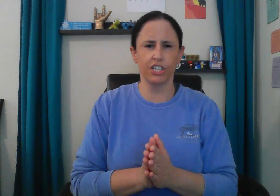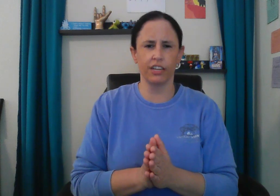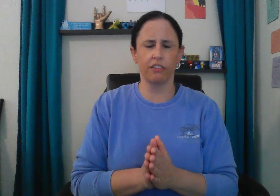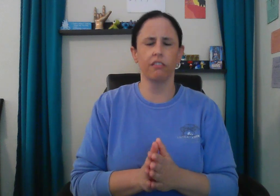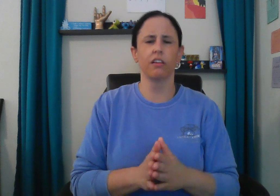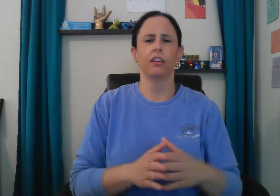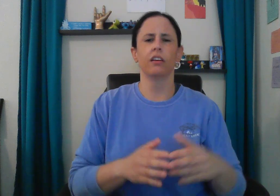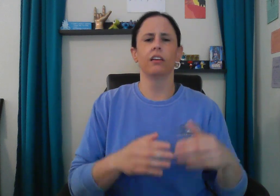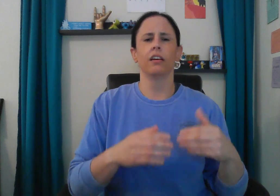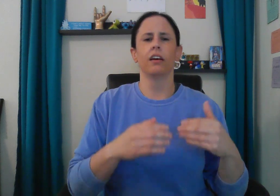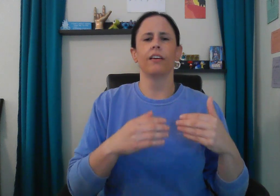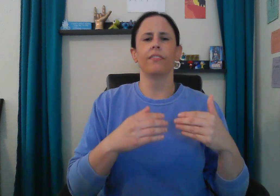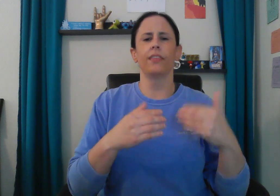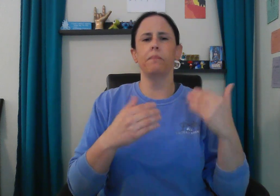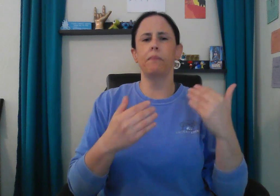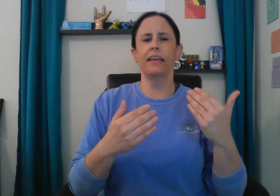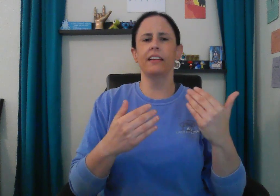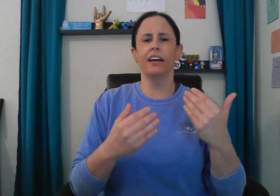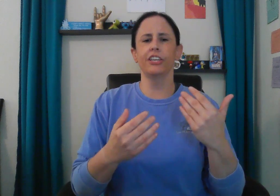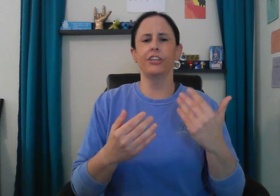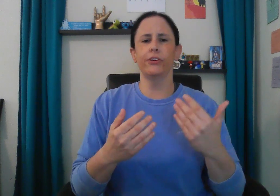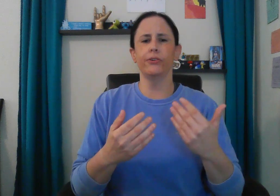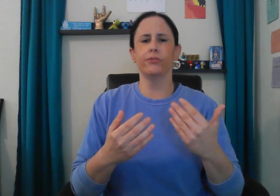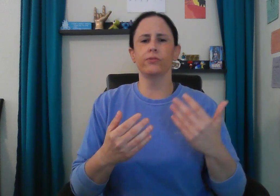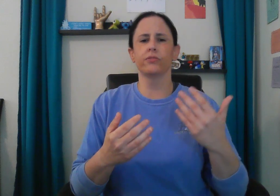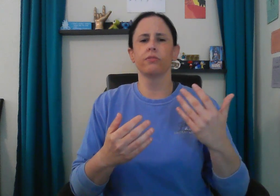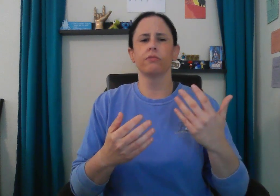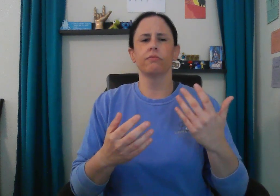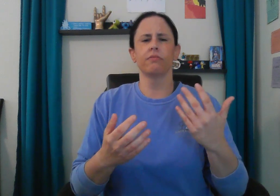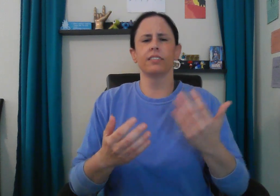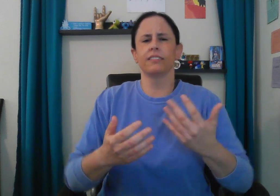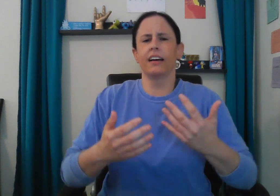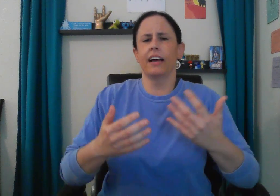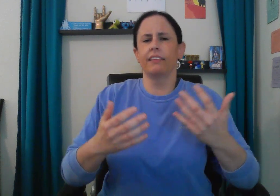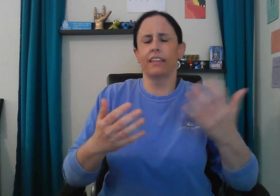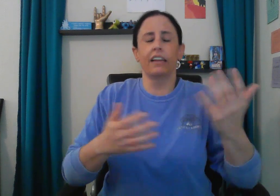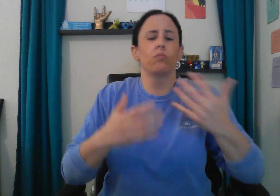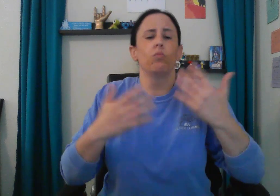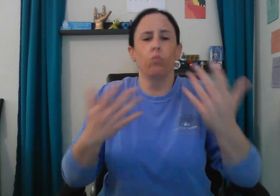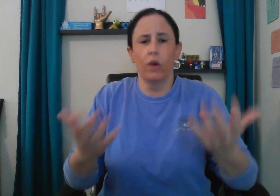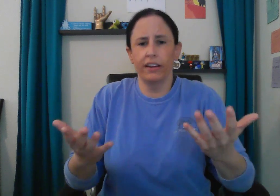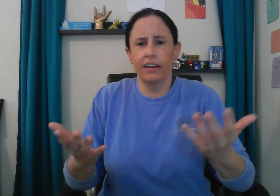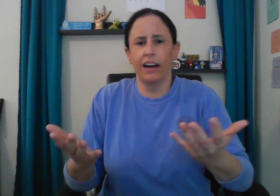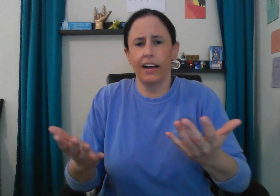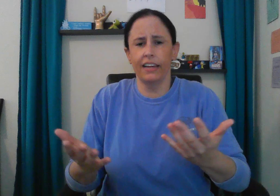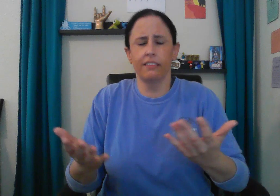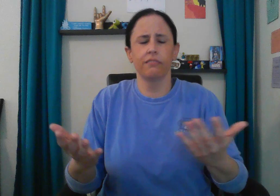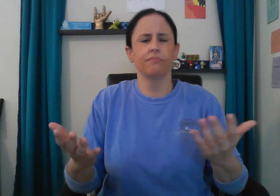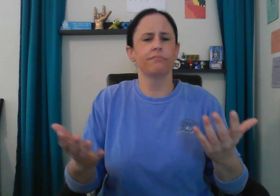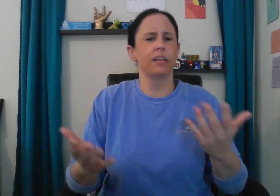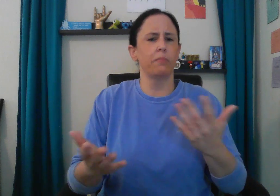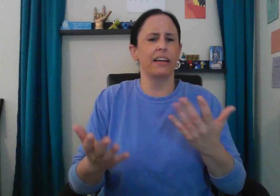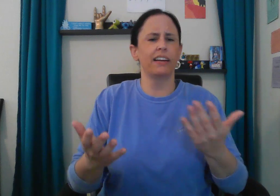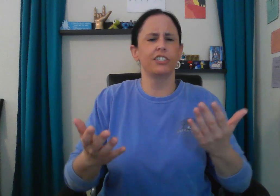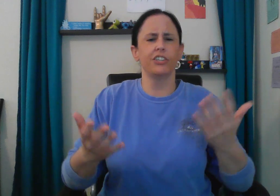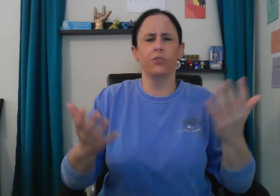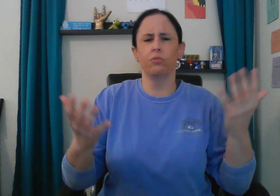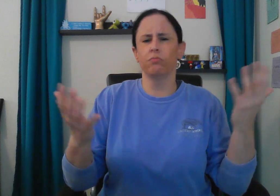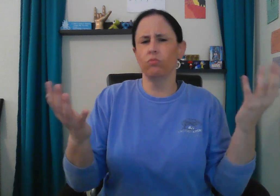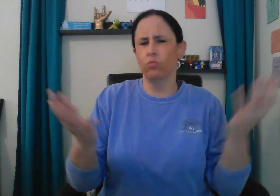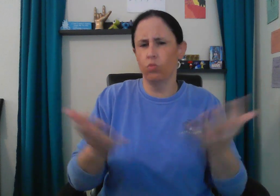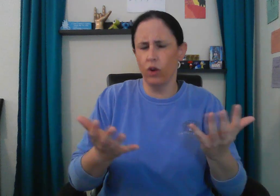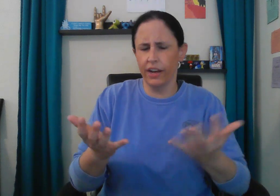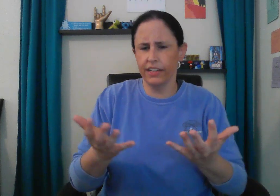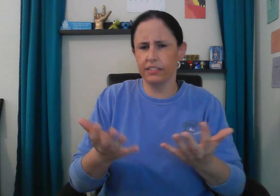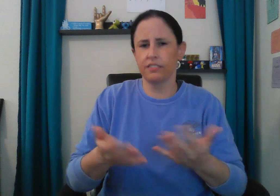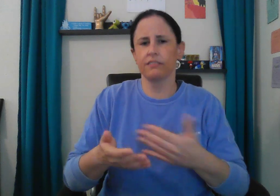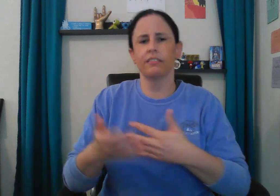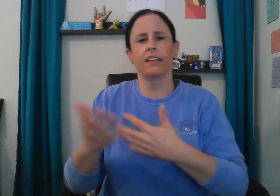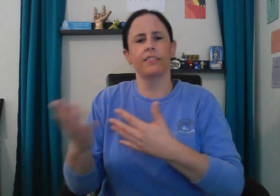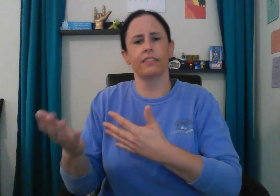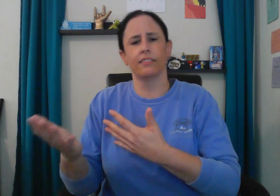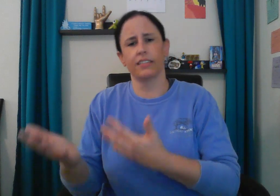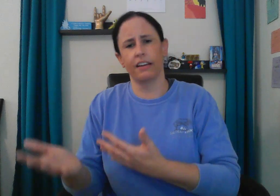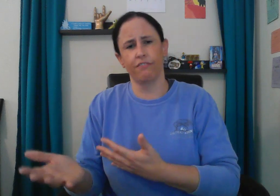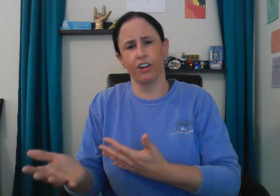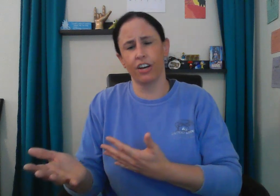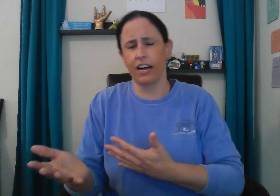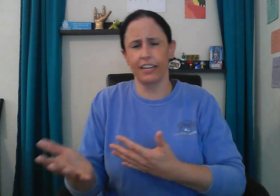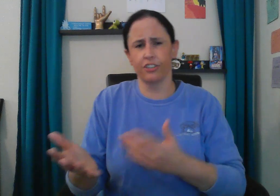question, they may not use the sign like what kind. They might not do what and then the sign for kind or